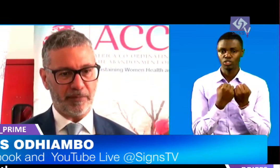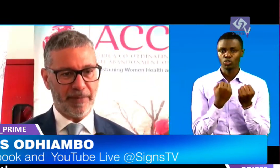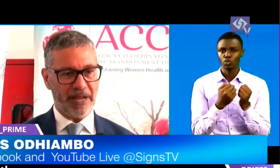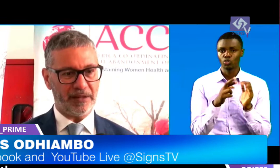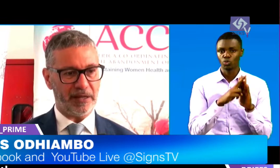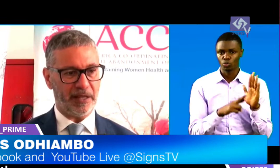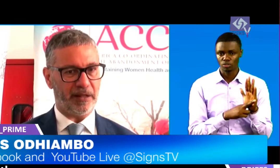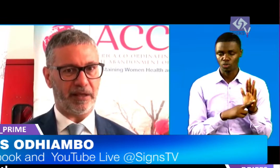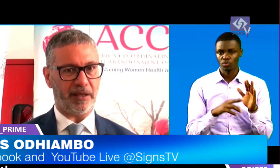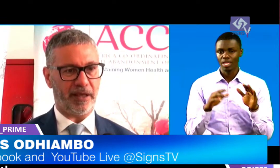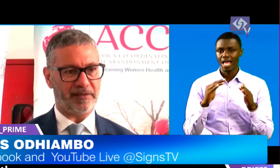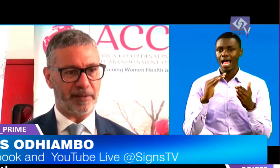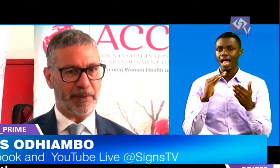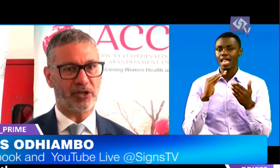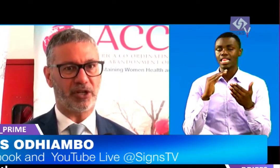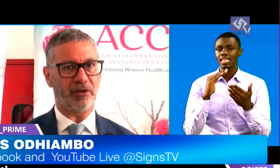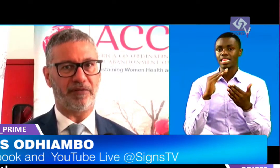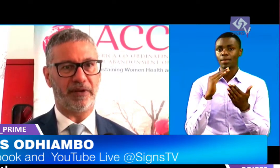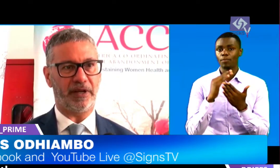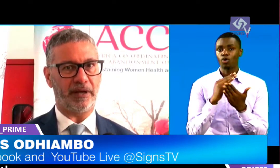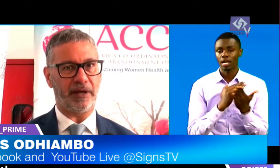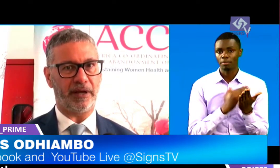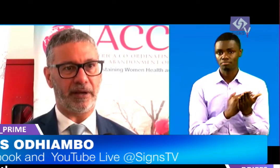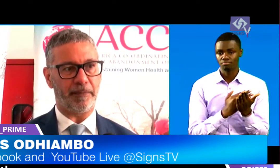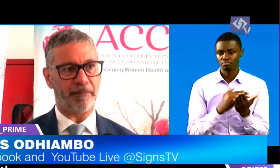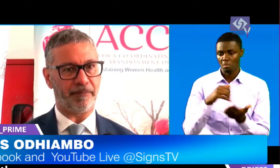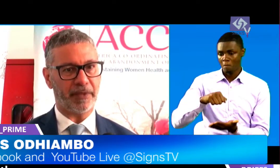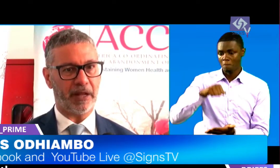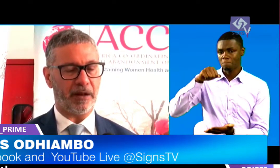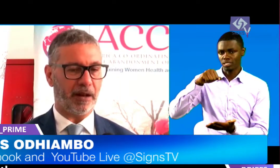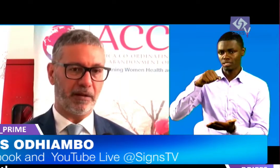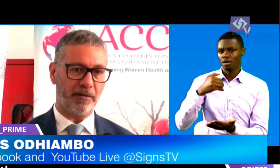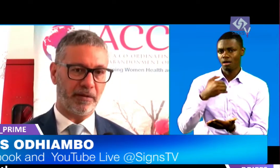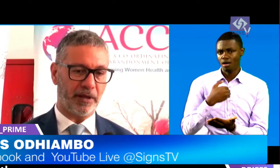we are implementing has a budget of